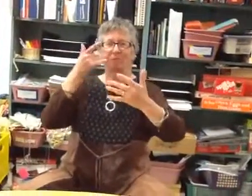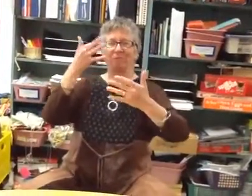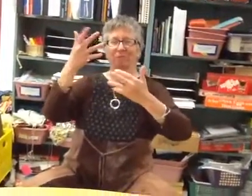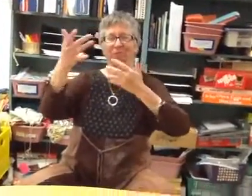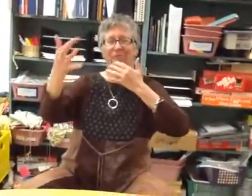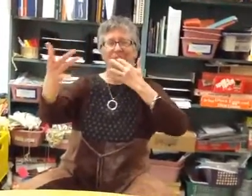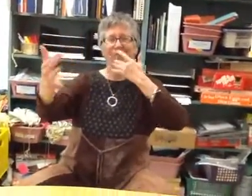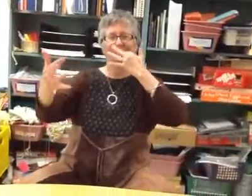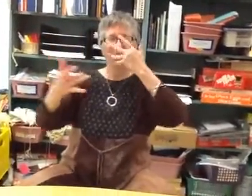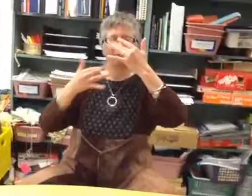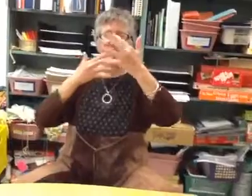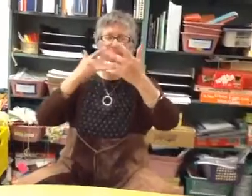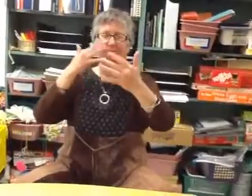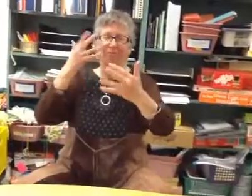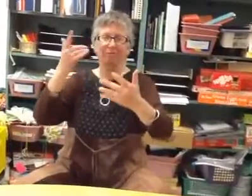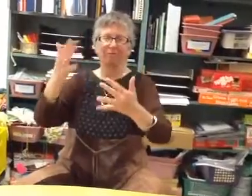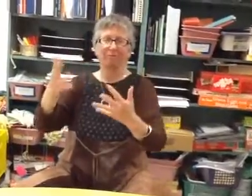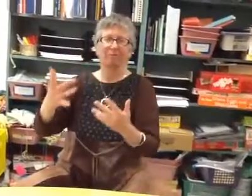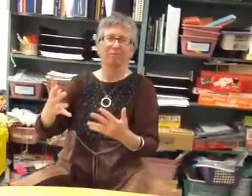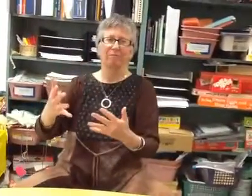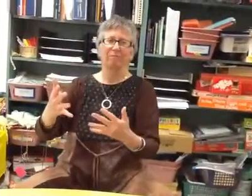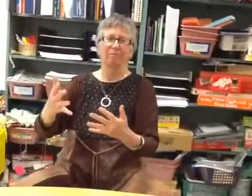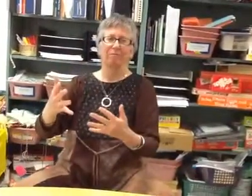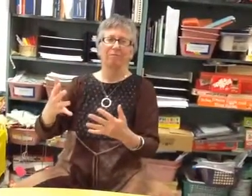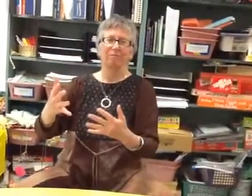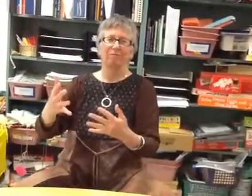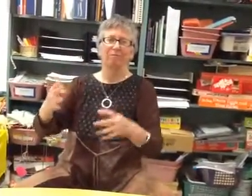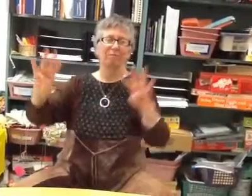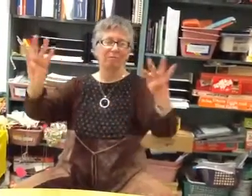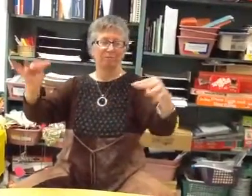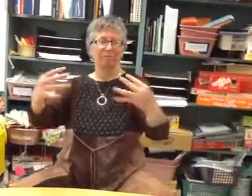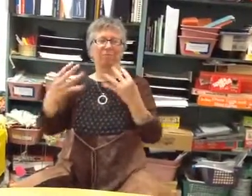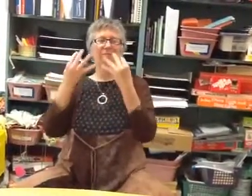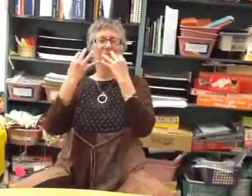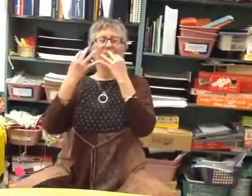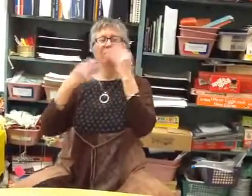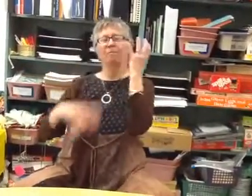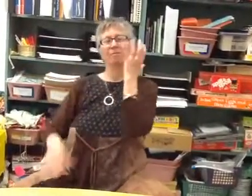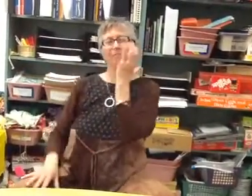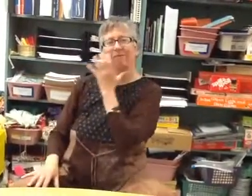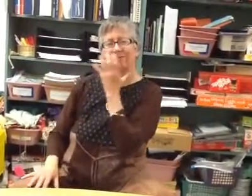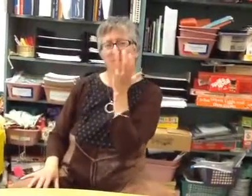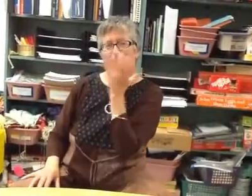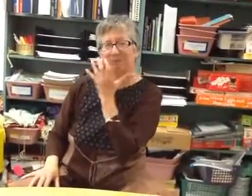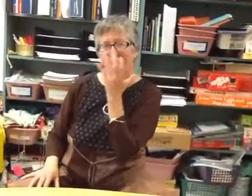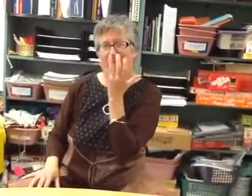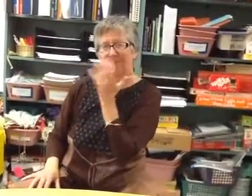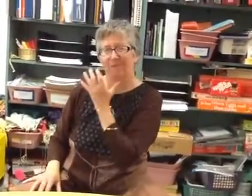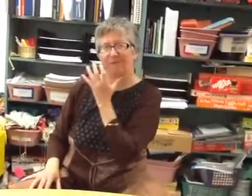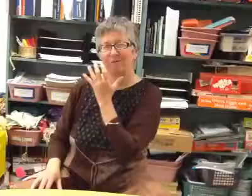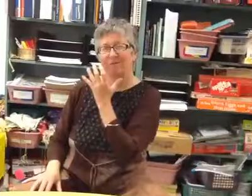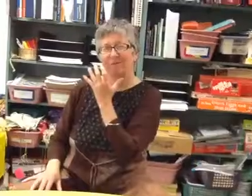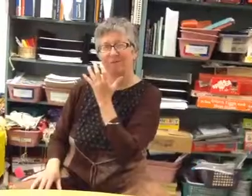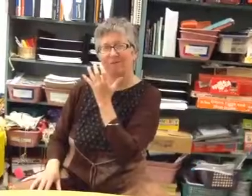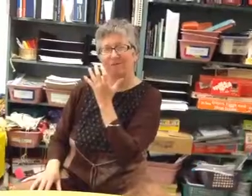burst. Make 'em go, oh, oh, oh. You're gonna leave 'em